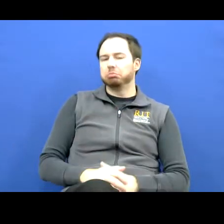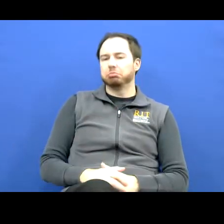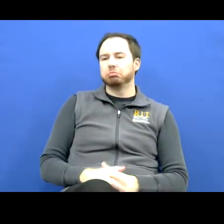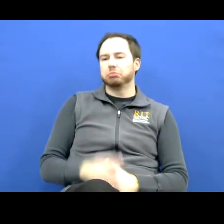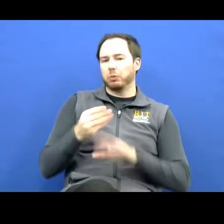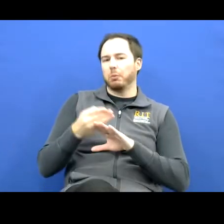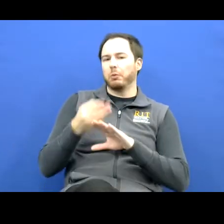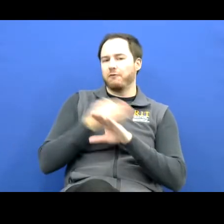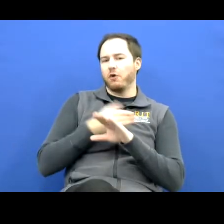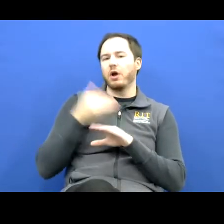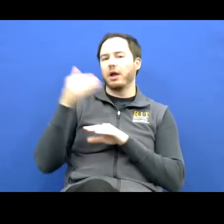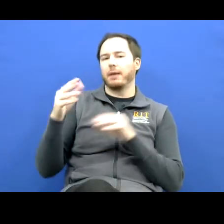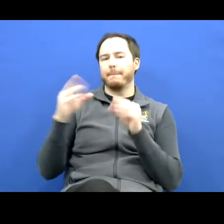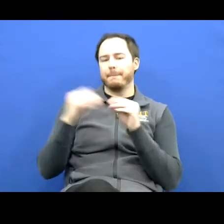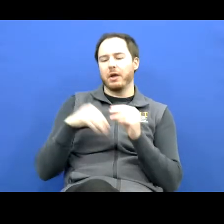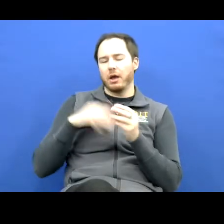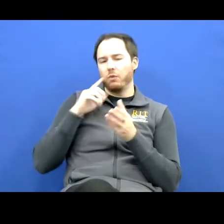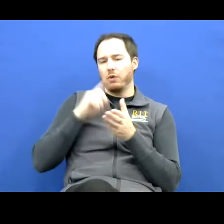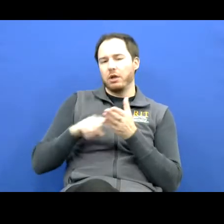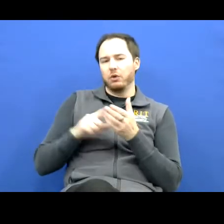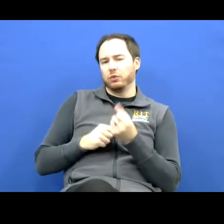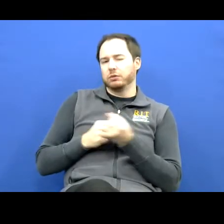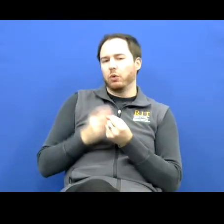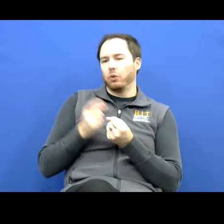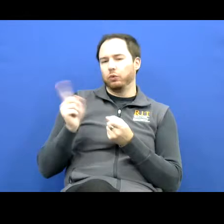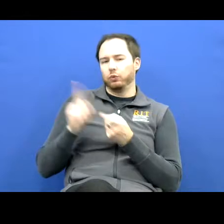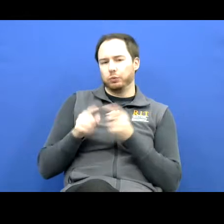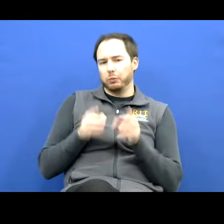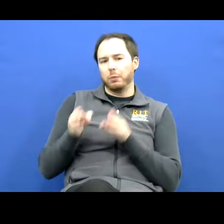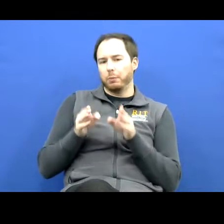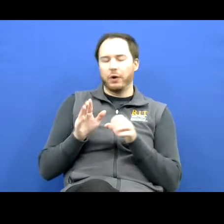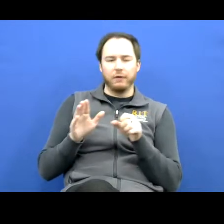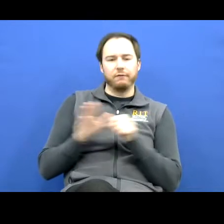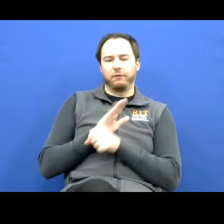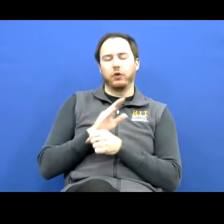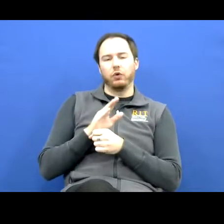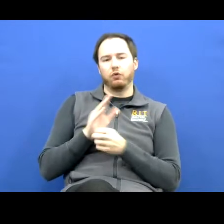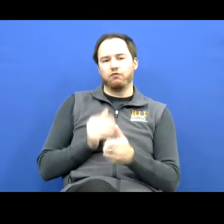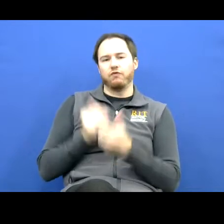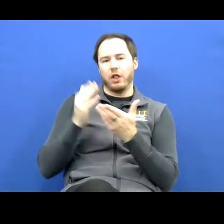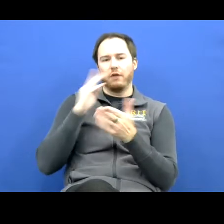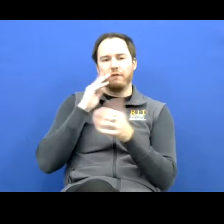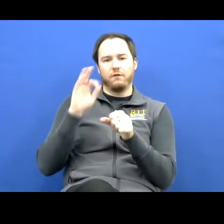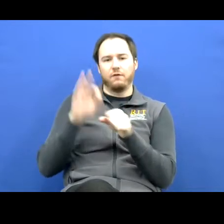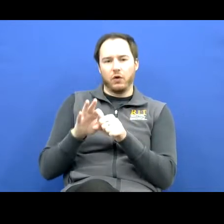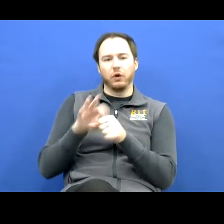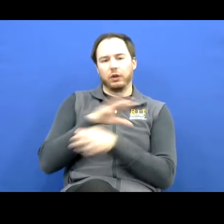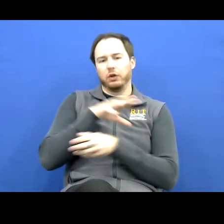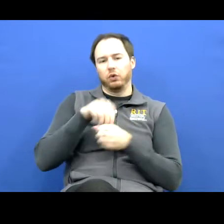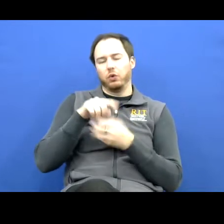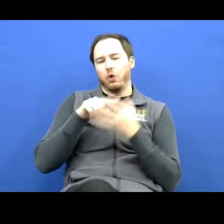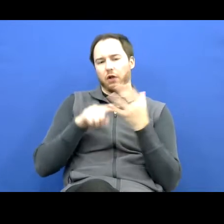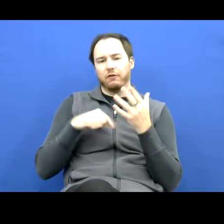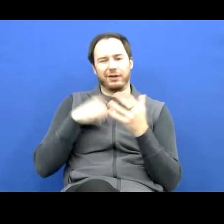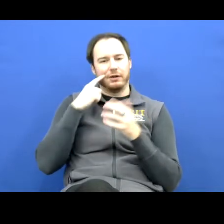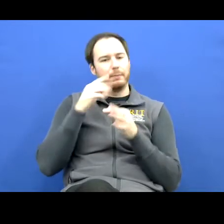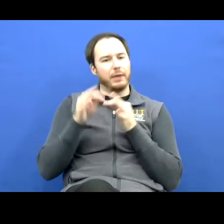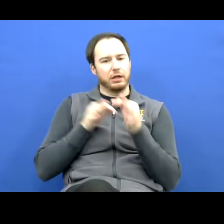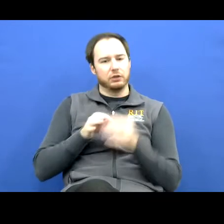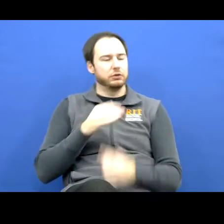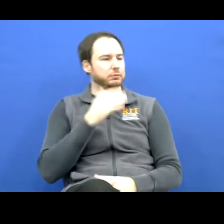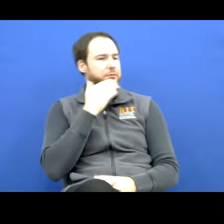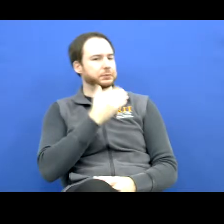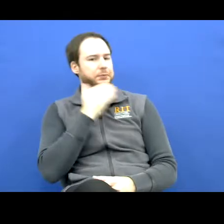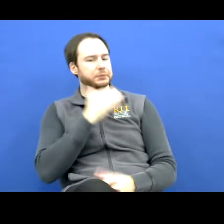prior to the next meeting, I'll be glad to assist in preparing a resolution sounds good. that includes this.